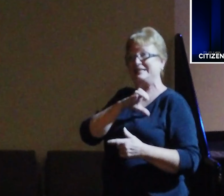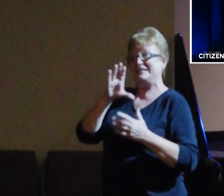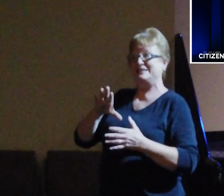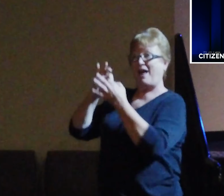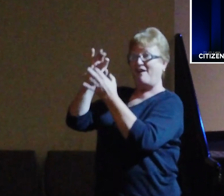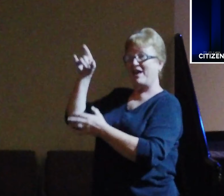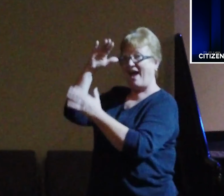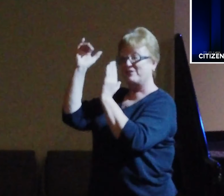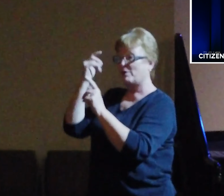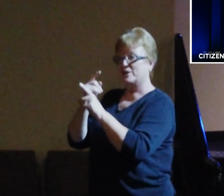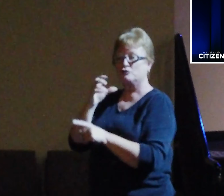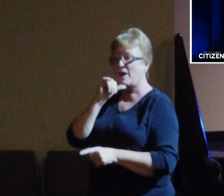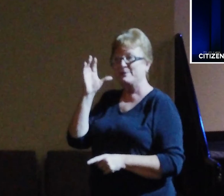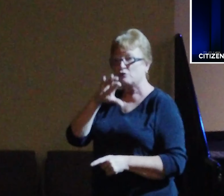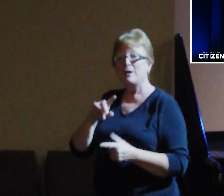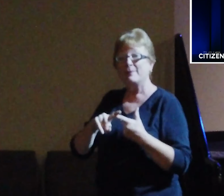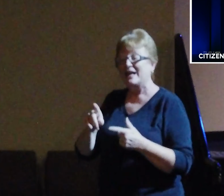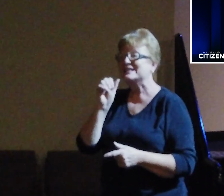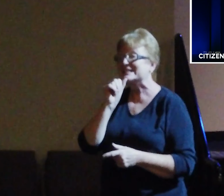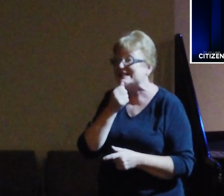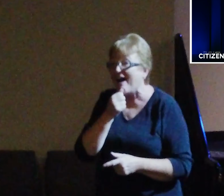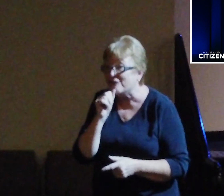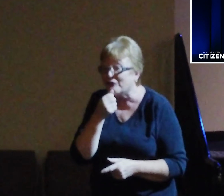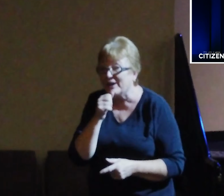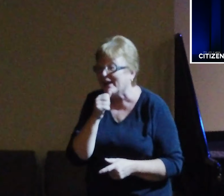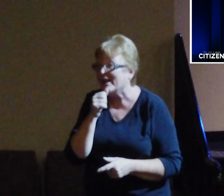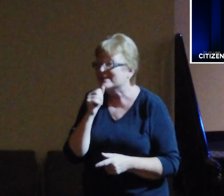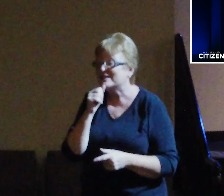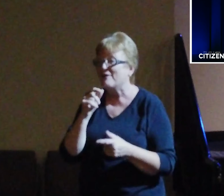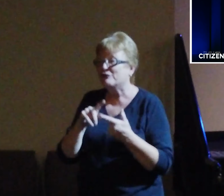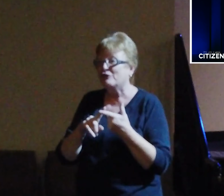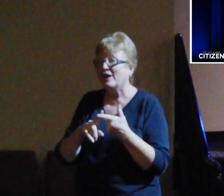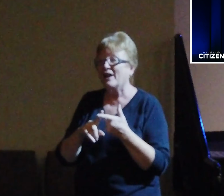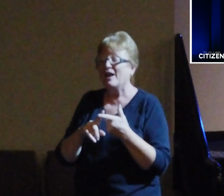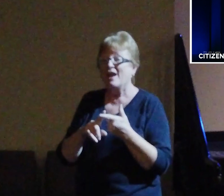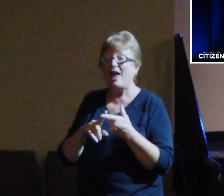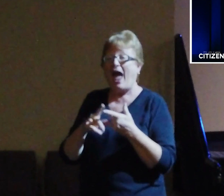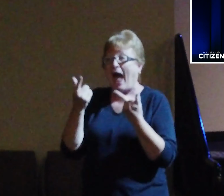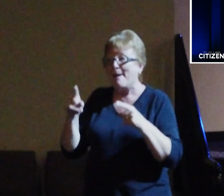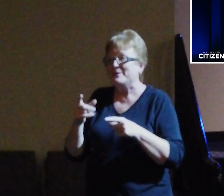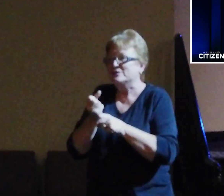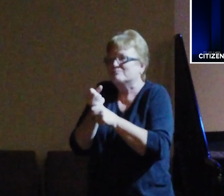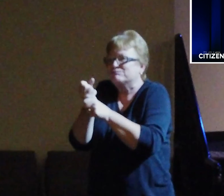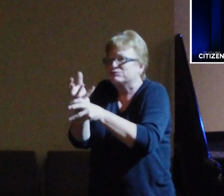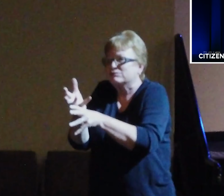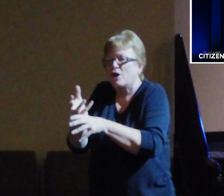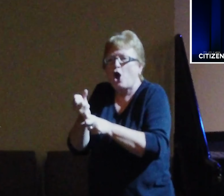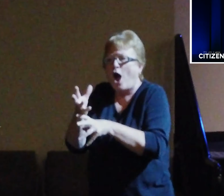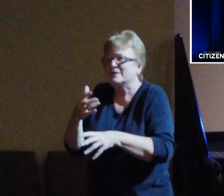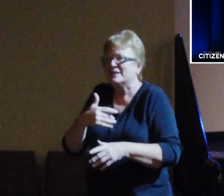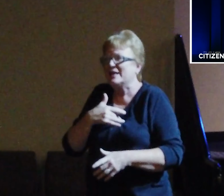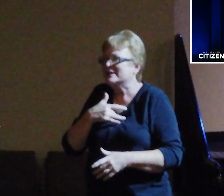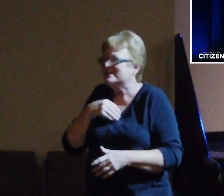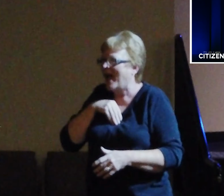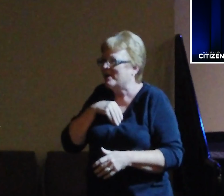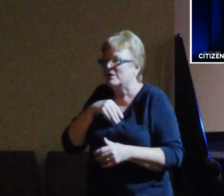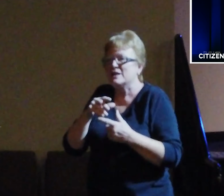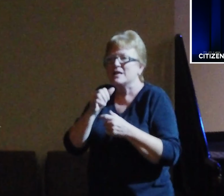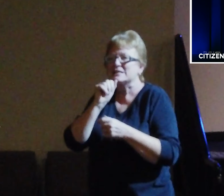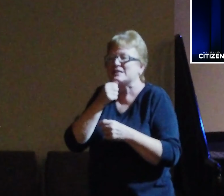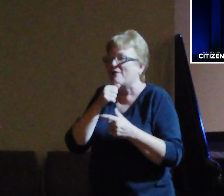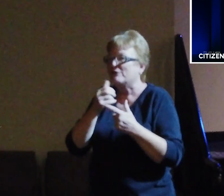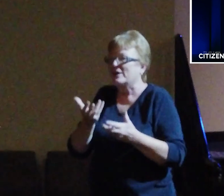And it shouldn't be for me. Why? Because suffering produces in us and for us something that nothing else can. Suffering